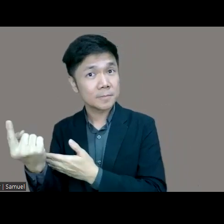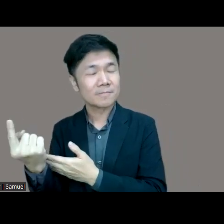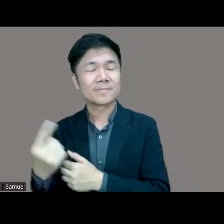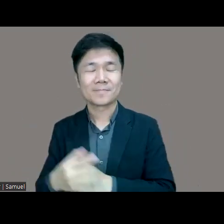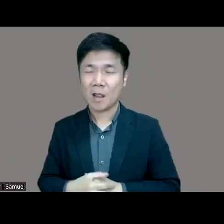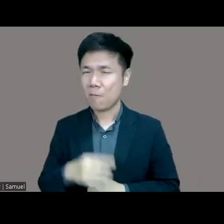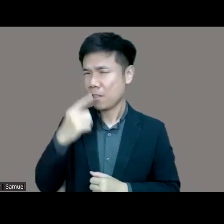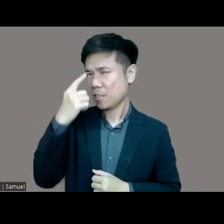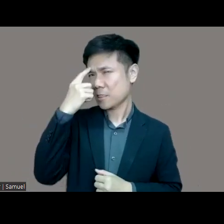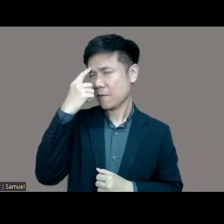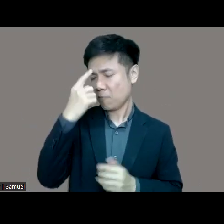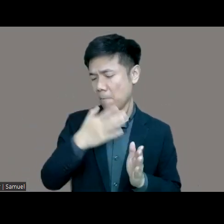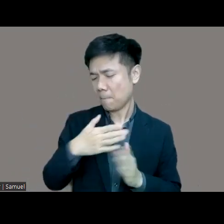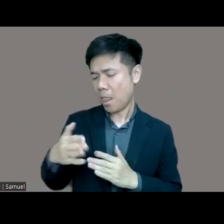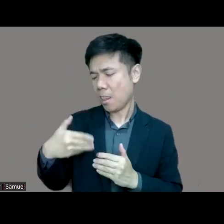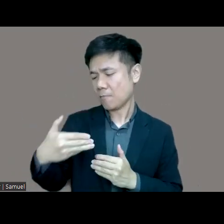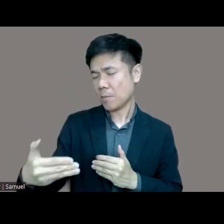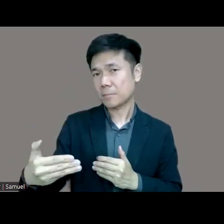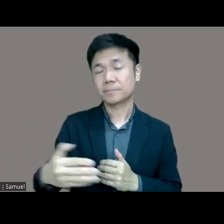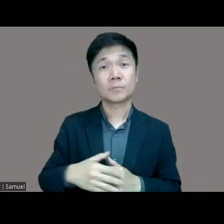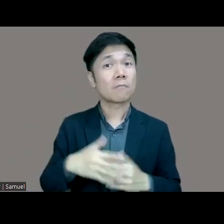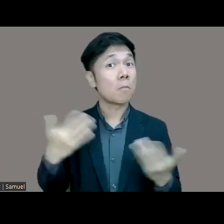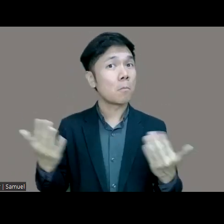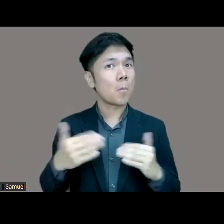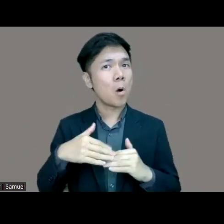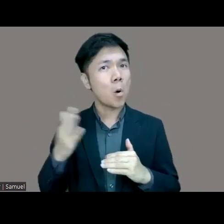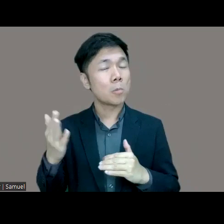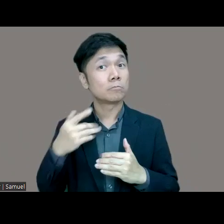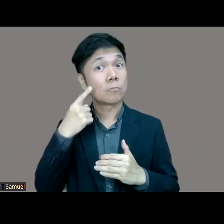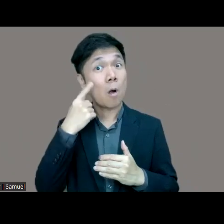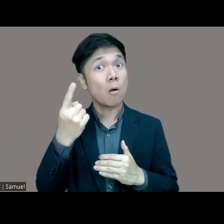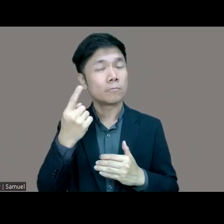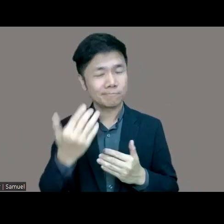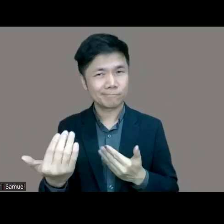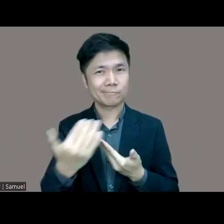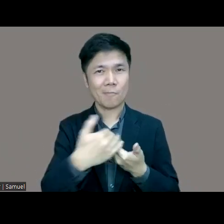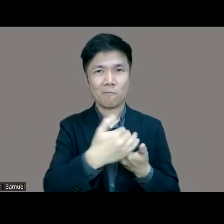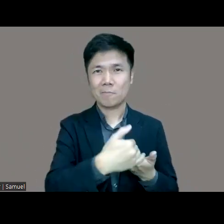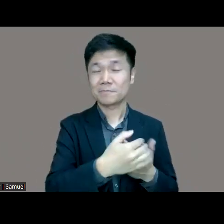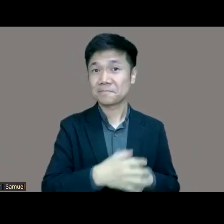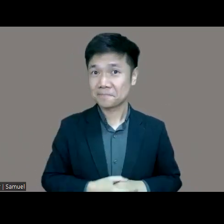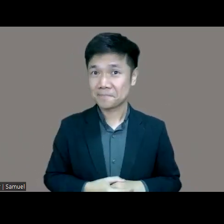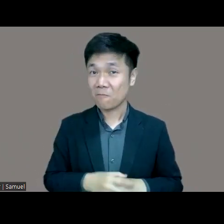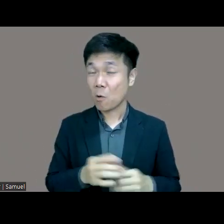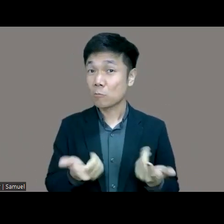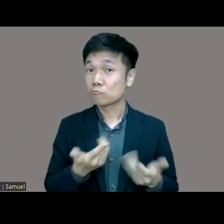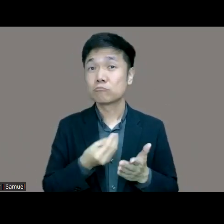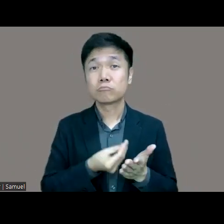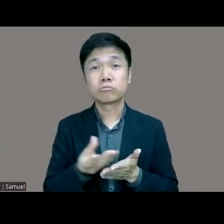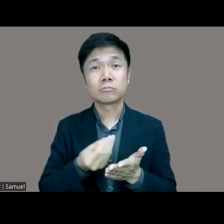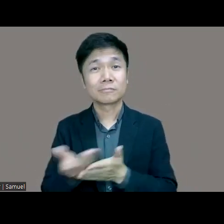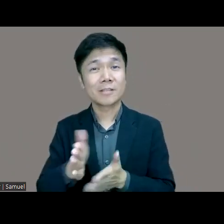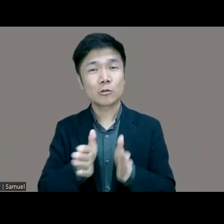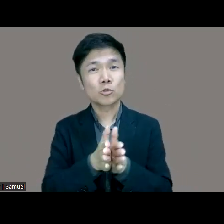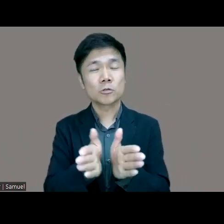planned activities to give room for this situation shared. Okay. Thank you so